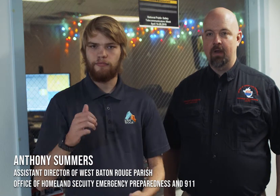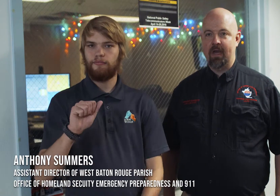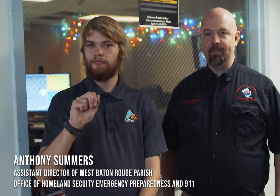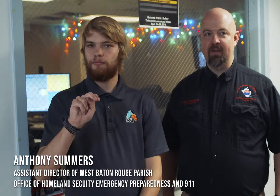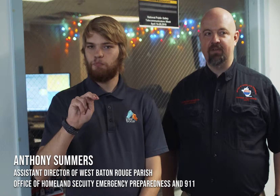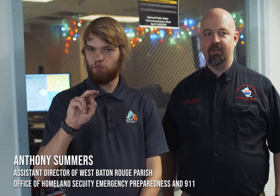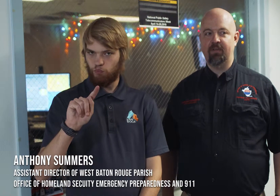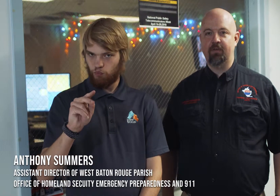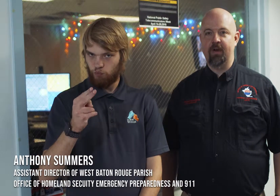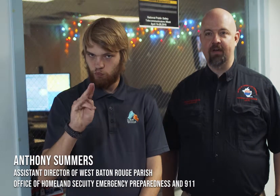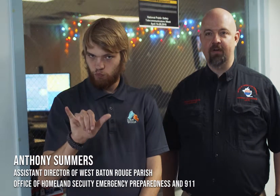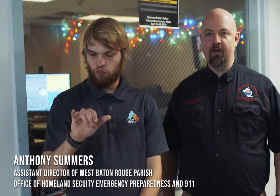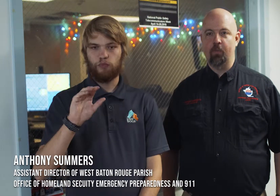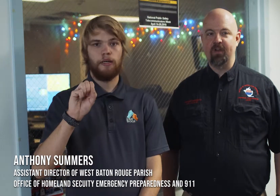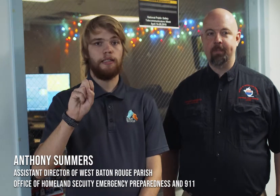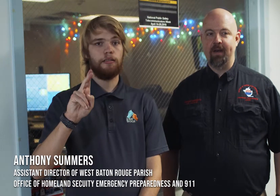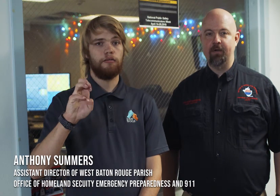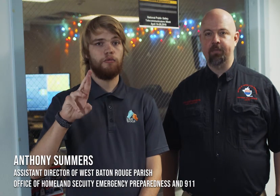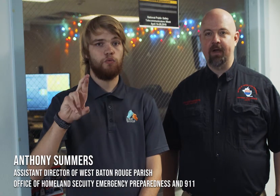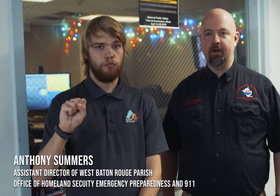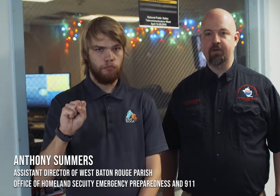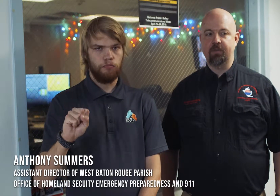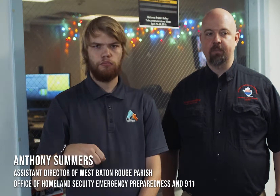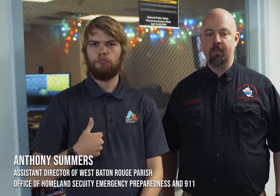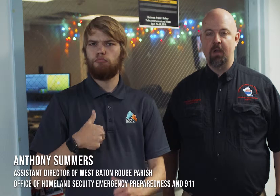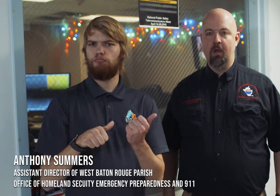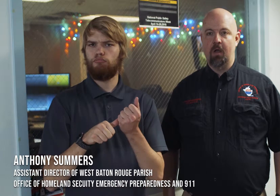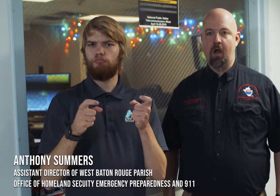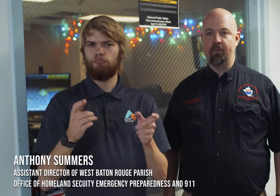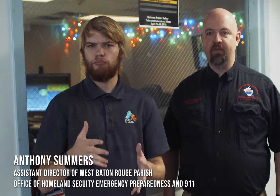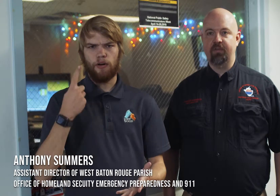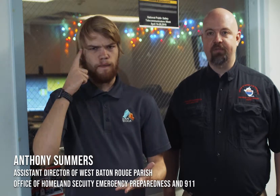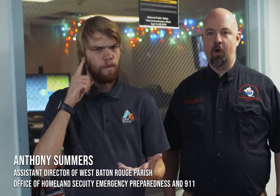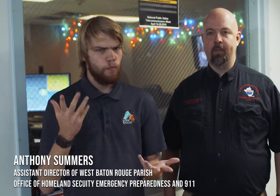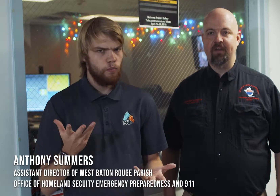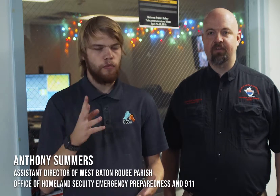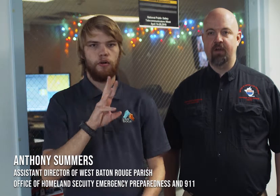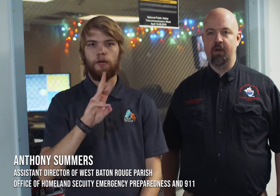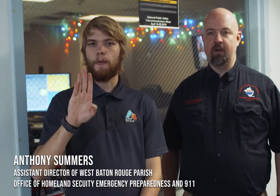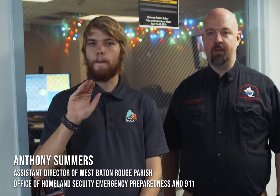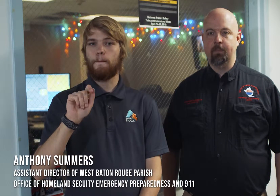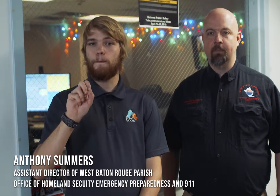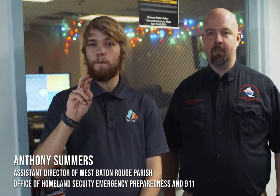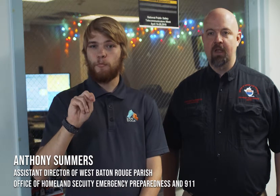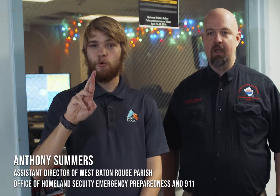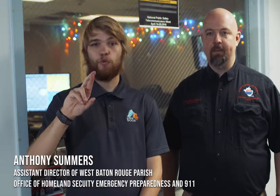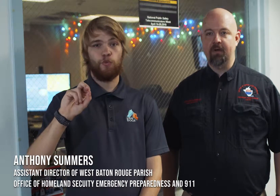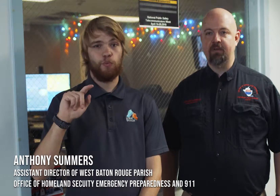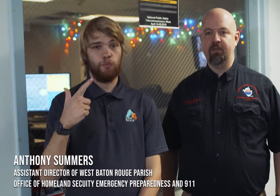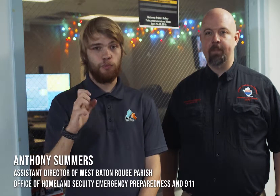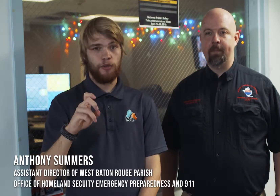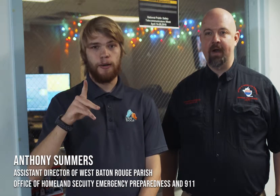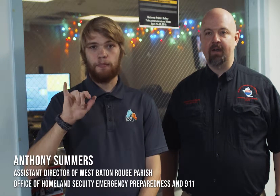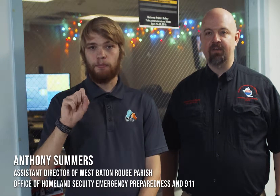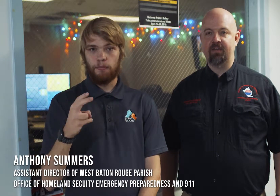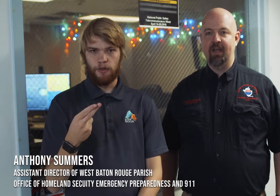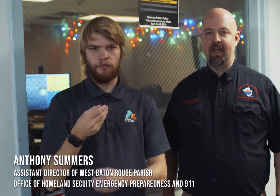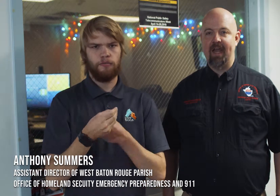I'm the Assistant Director of West Baton Rouge Parish, Office of Homeland Security, Emergency Preparedness,